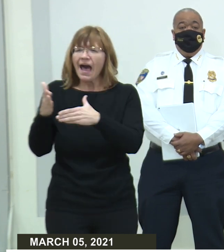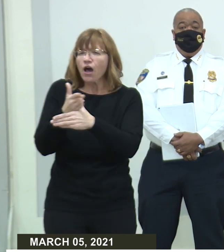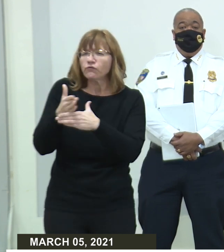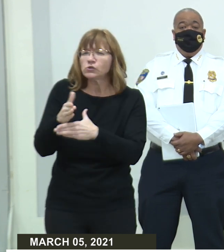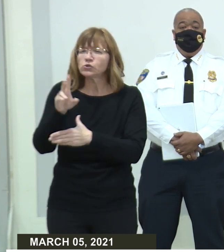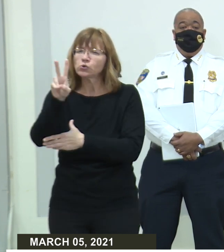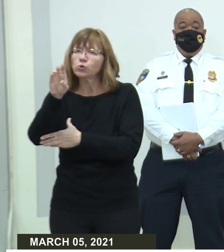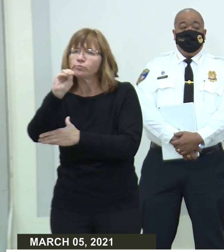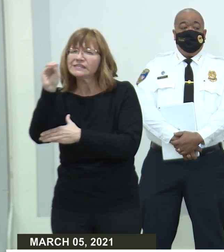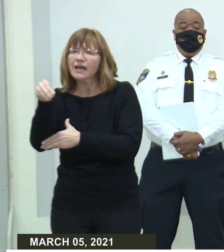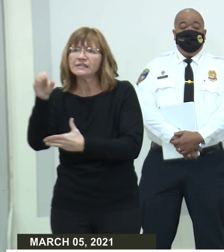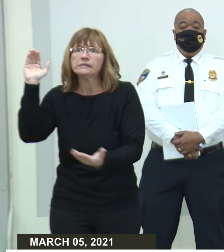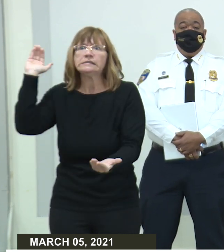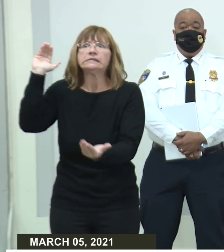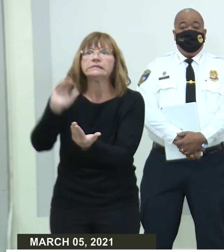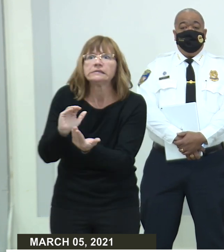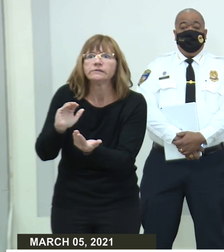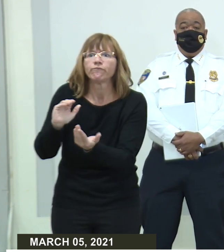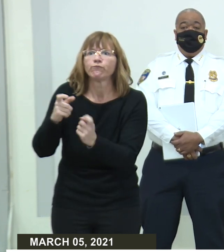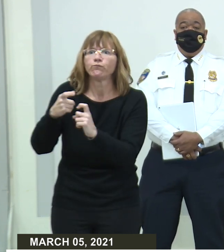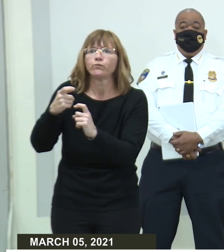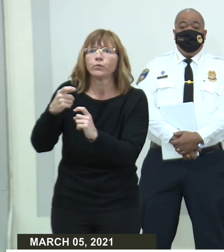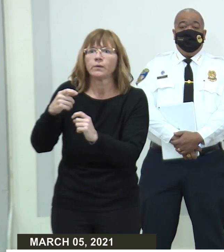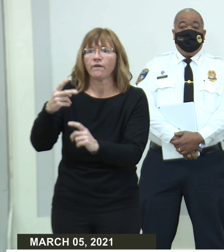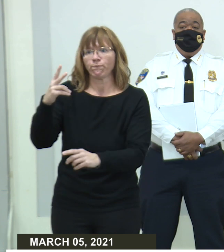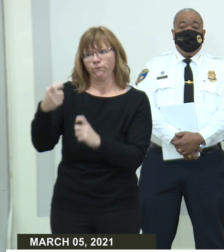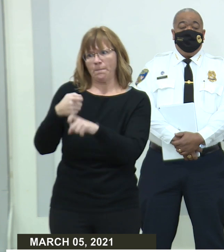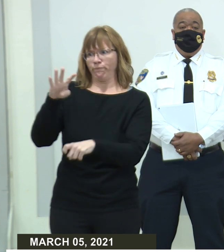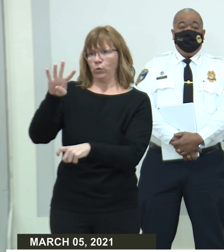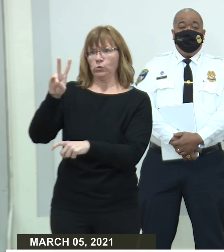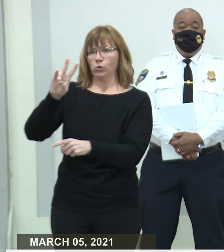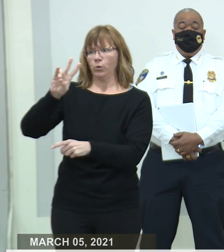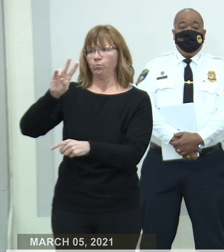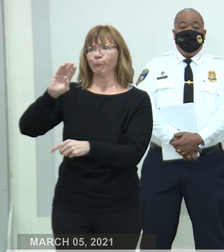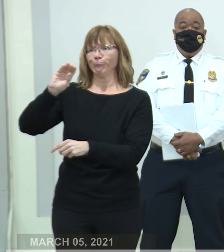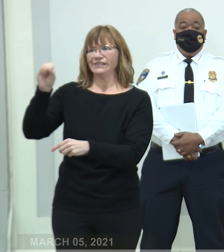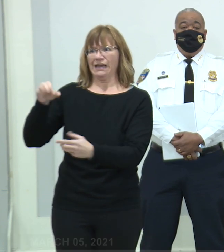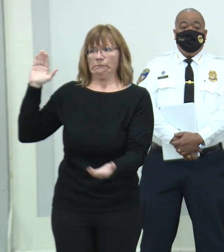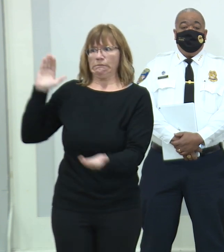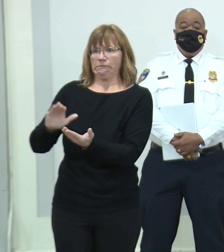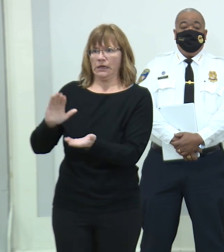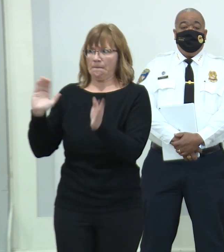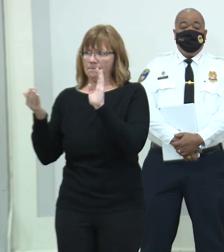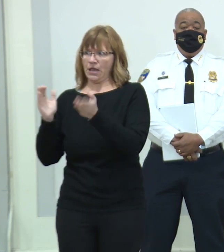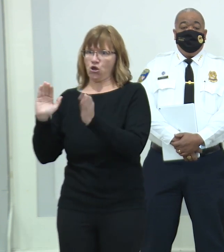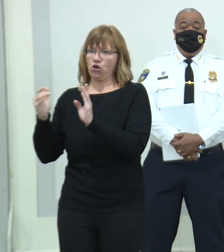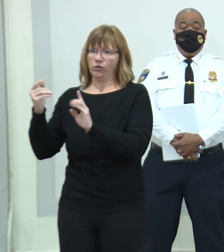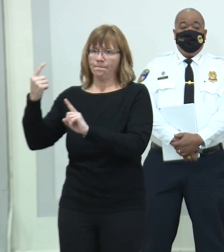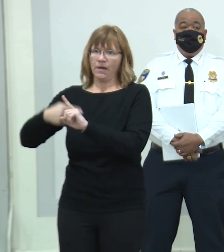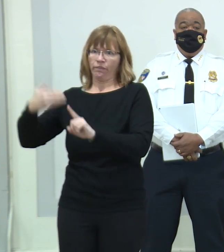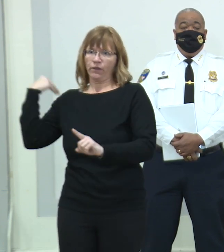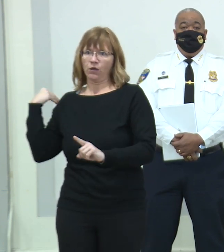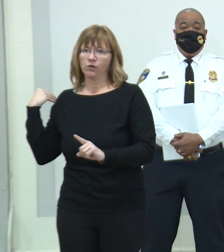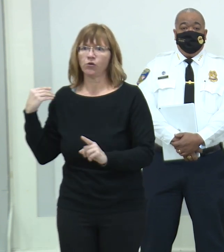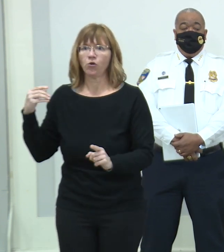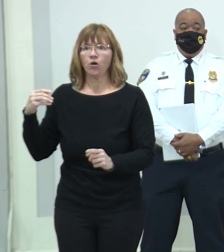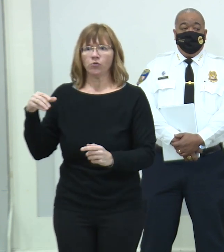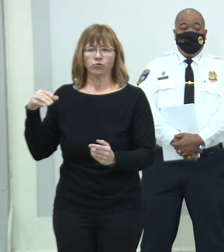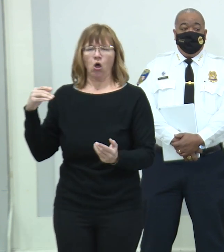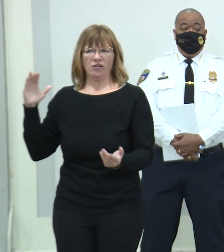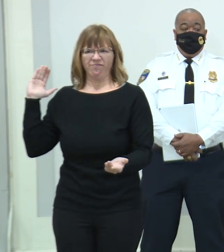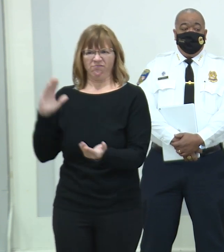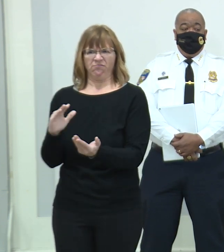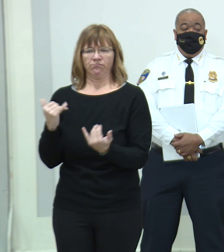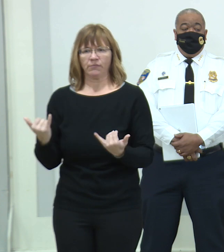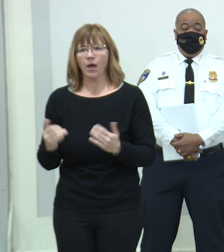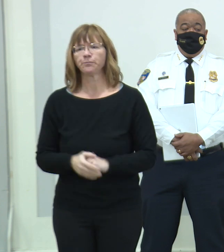of 42% from 4 weeks ago. And as Mayor Scott mentioned, our hospital utilization rates have decreased. Fatalities due to COVID-19